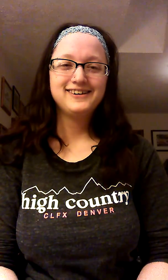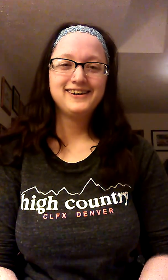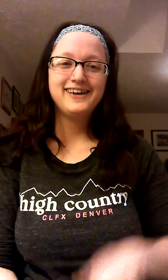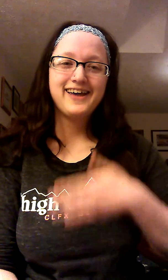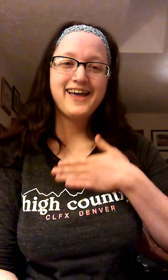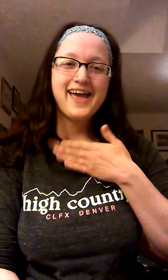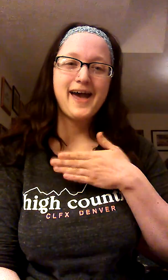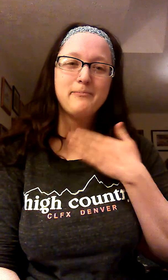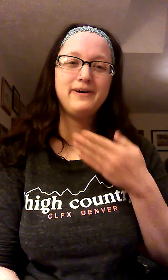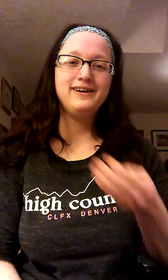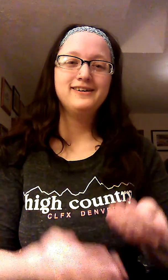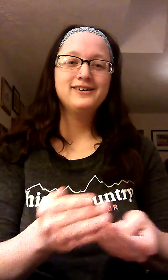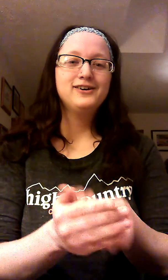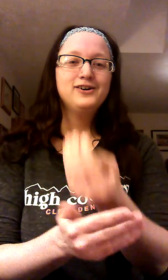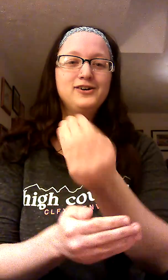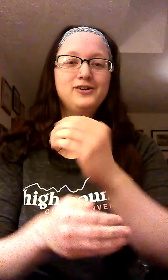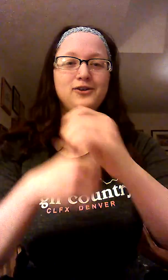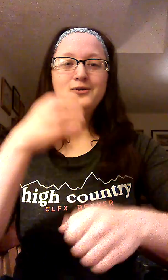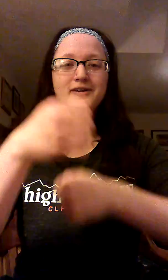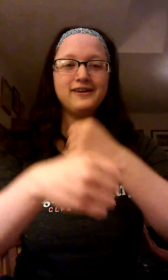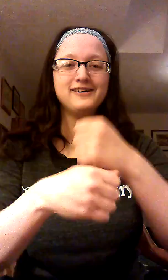Happy New Year.